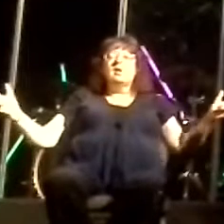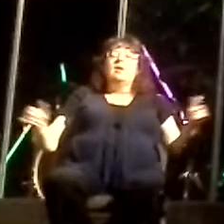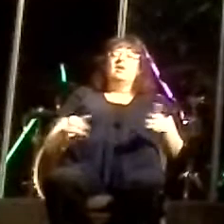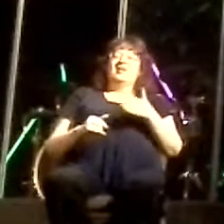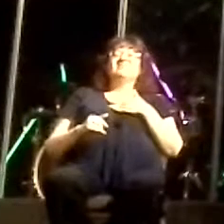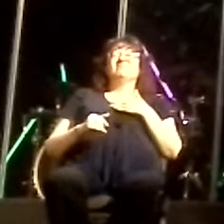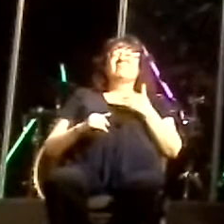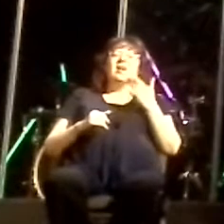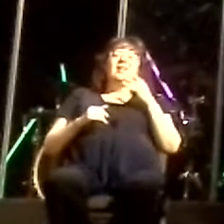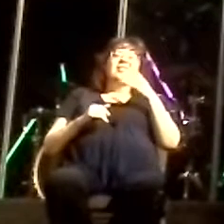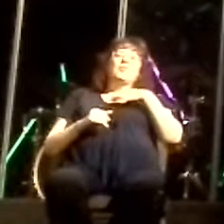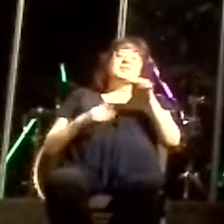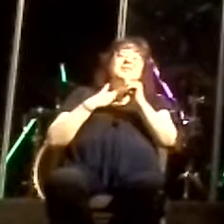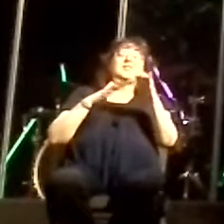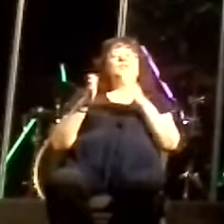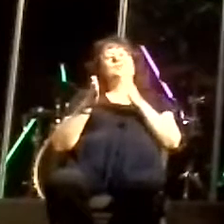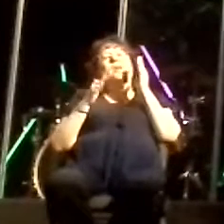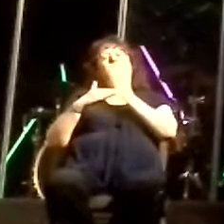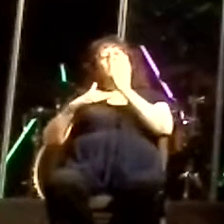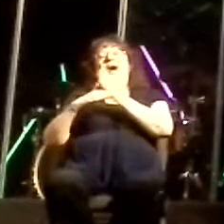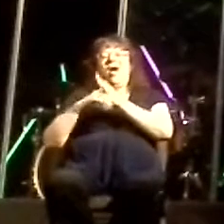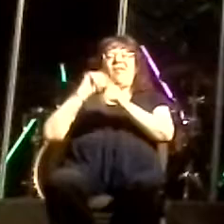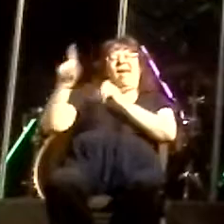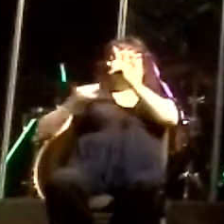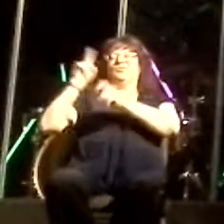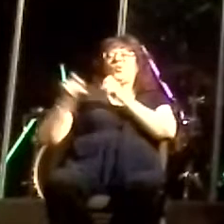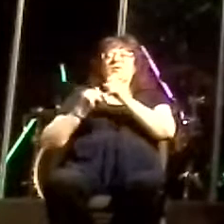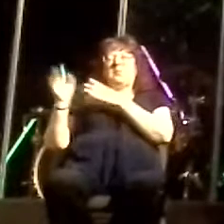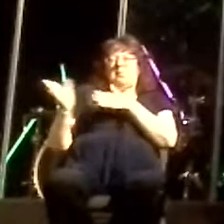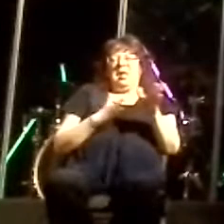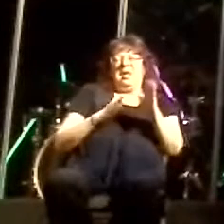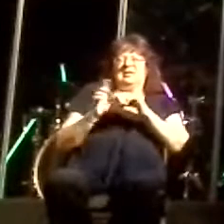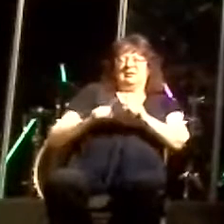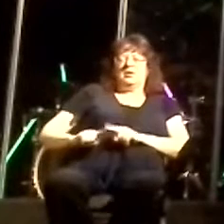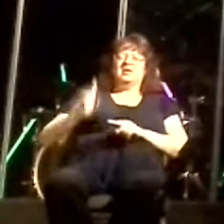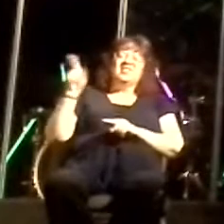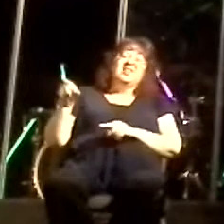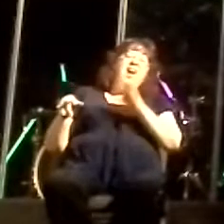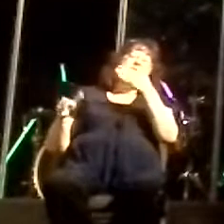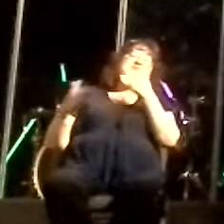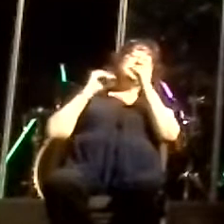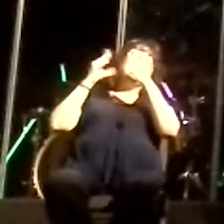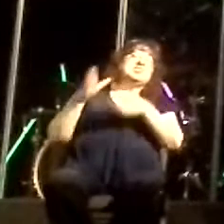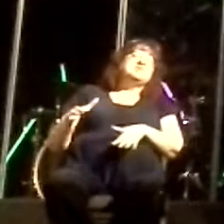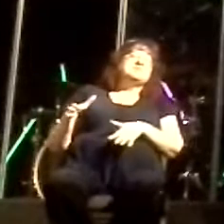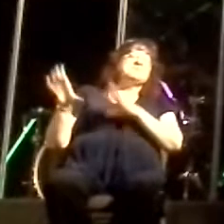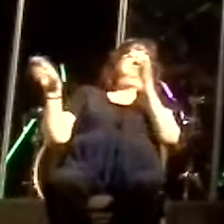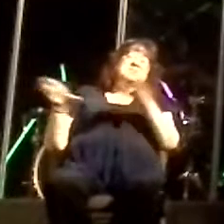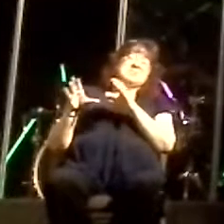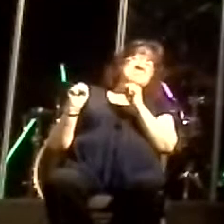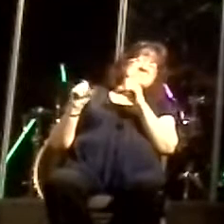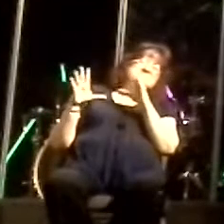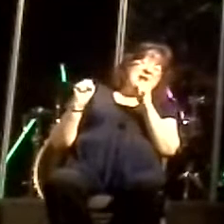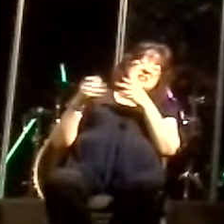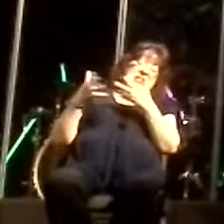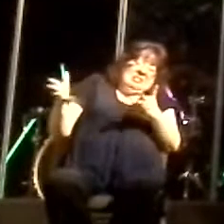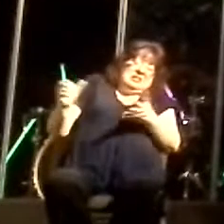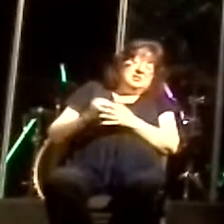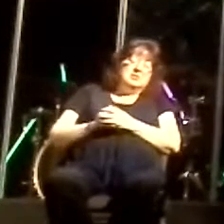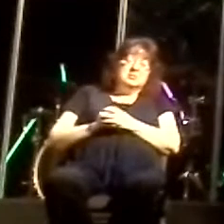to plot different things. Up till then, they like to harass him and ask questions. Up to then, he was just a good teacher who did some amazing